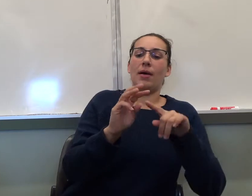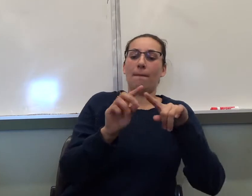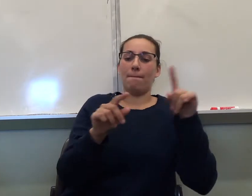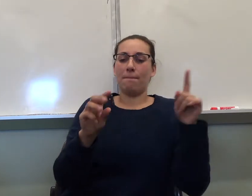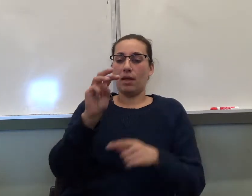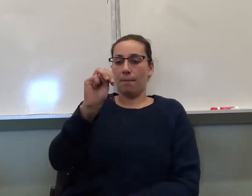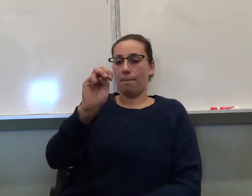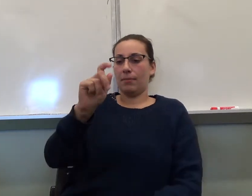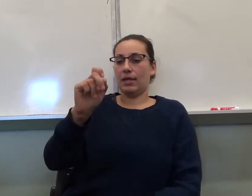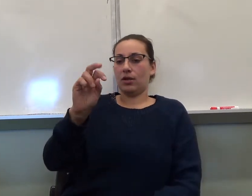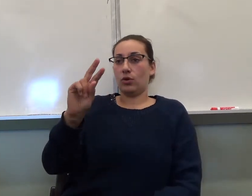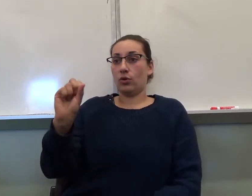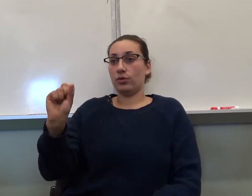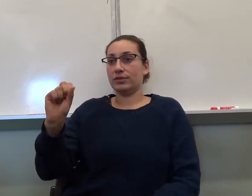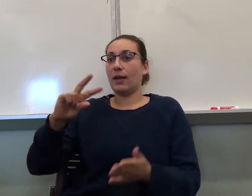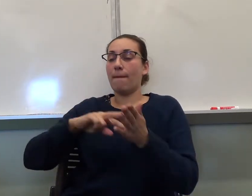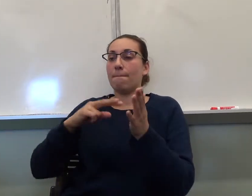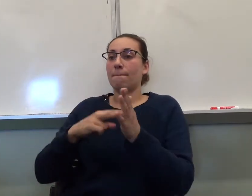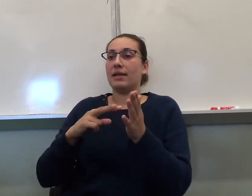light in a vacuum during